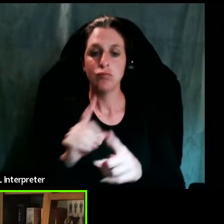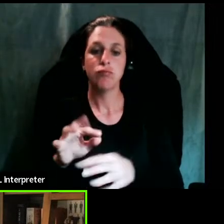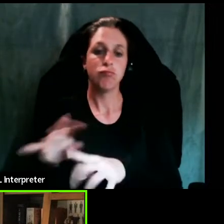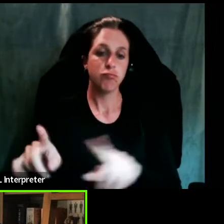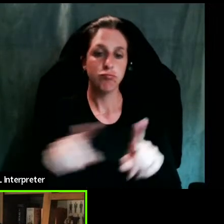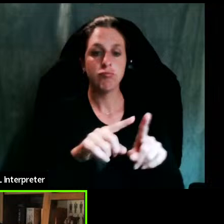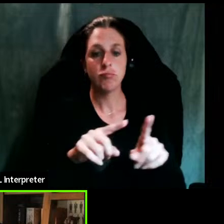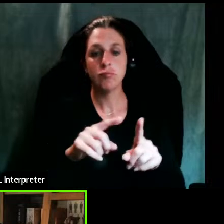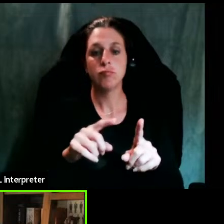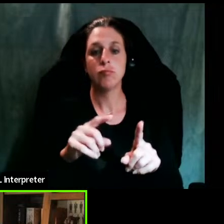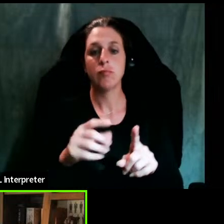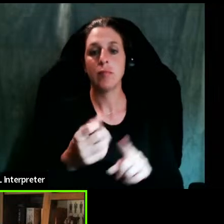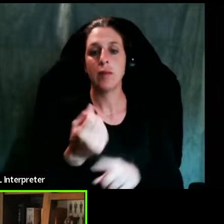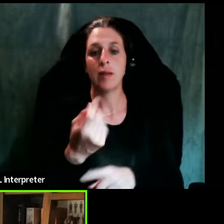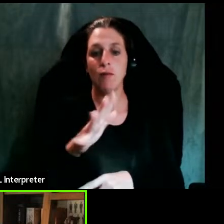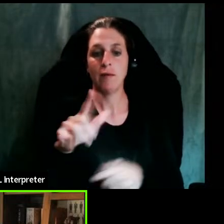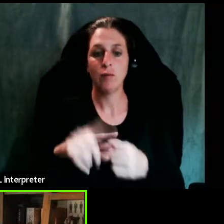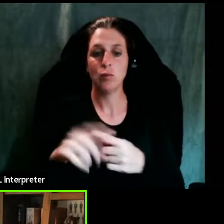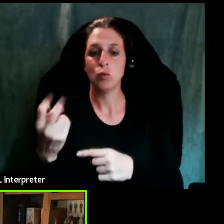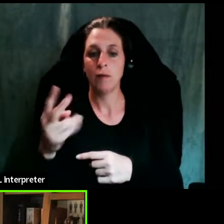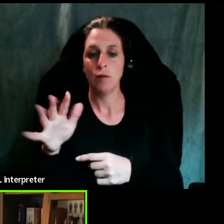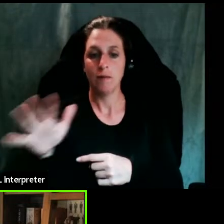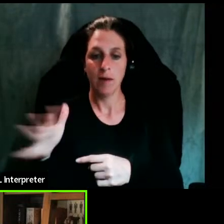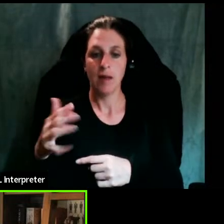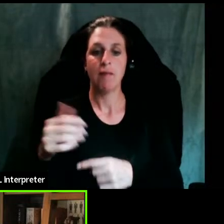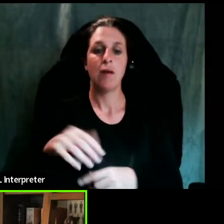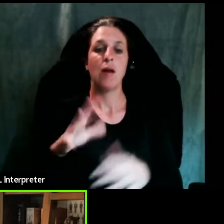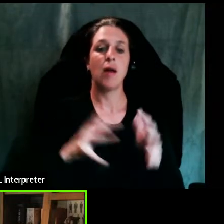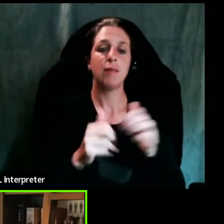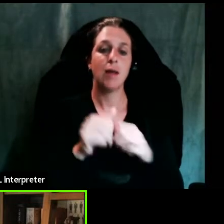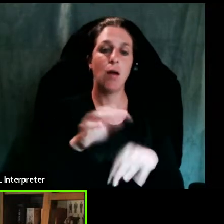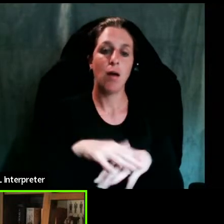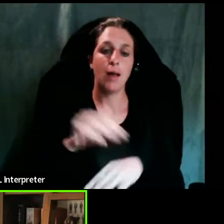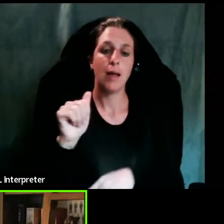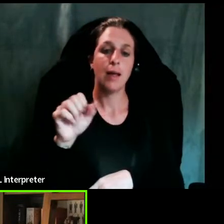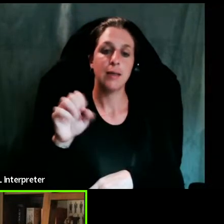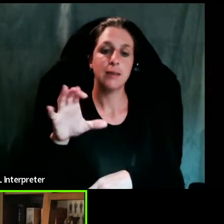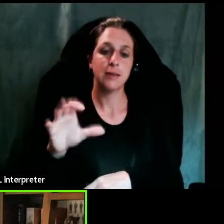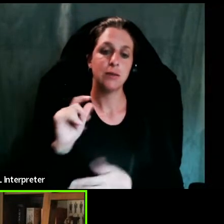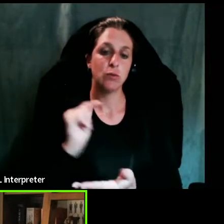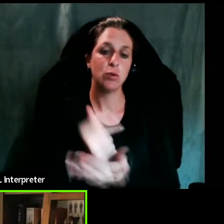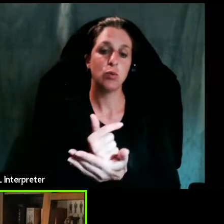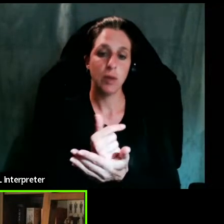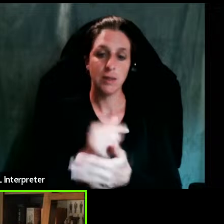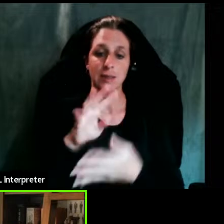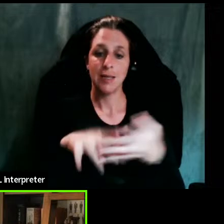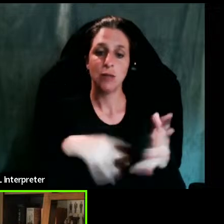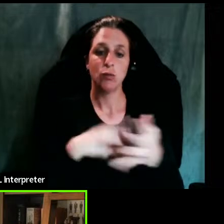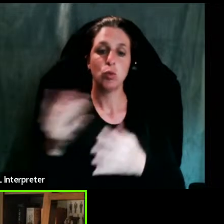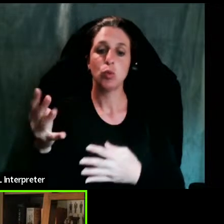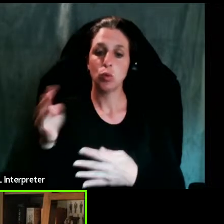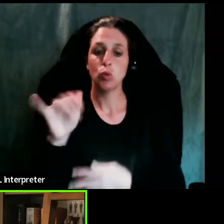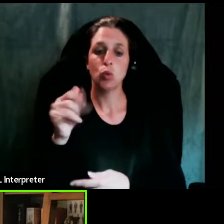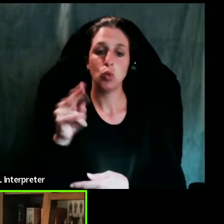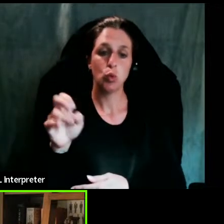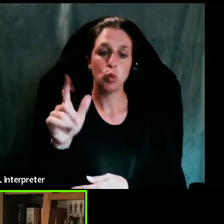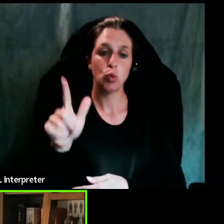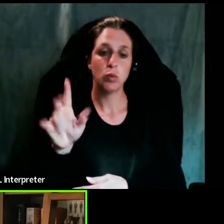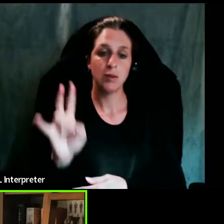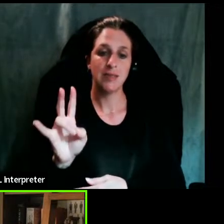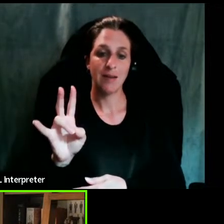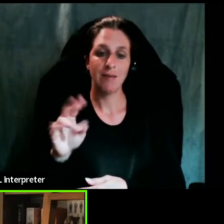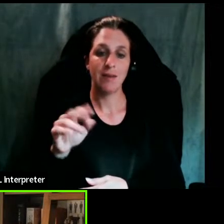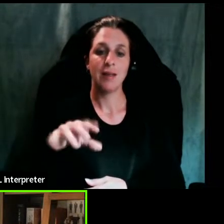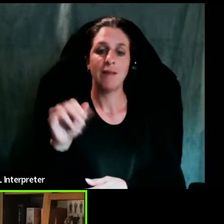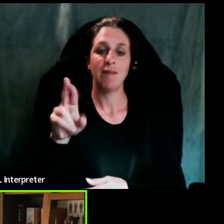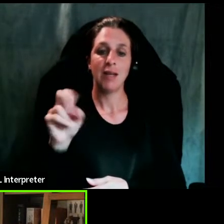12:45. An update on our ASC graduation schedule is June the 27th in the Venus Saturn room from